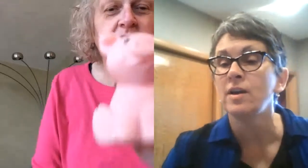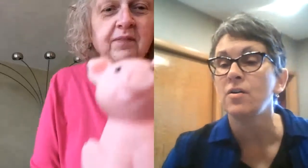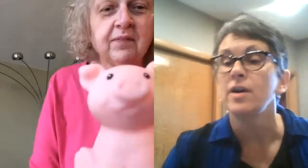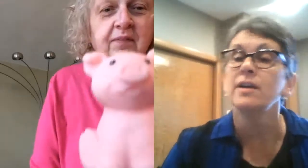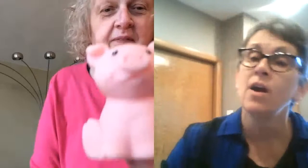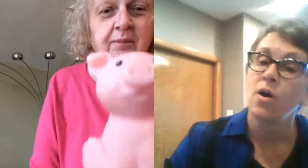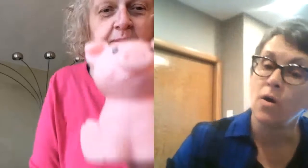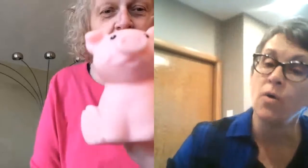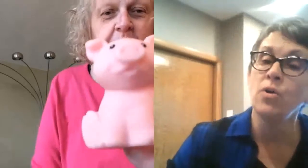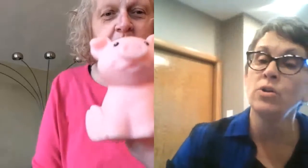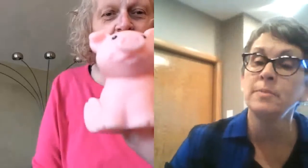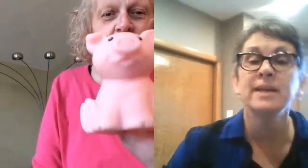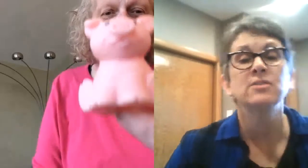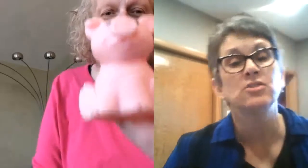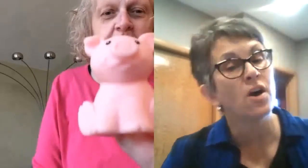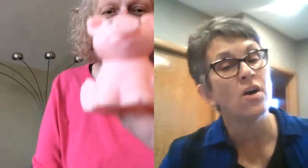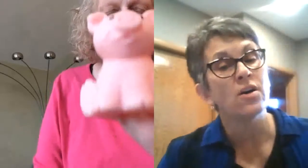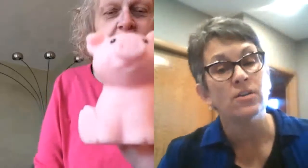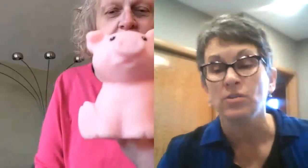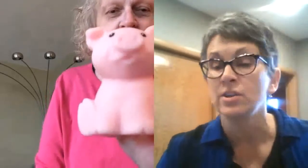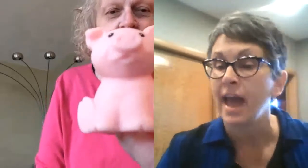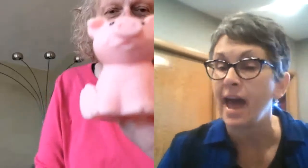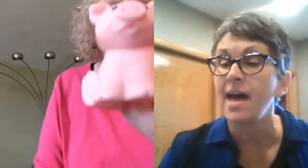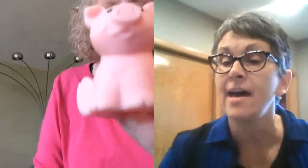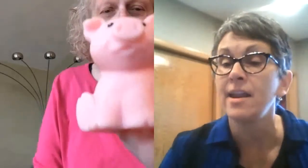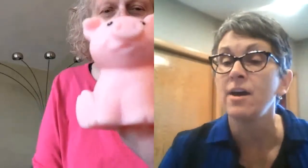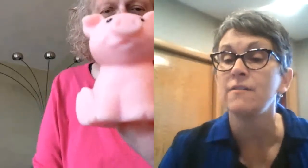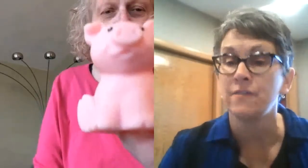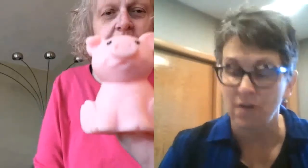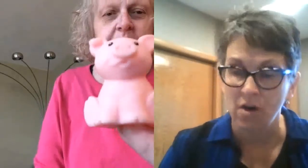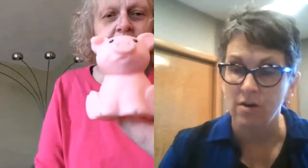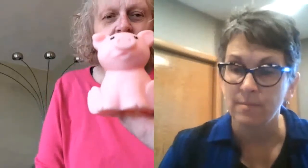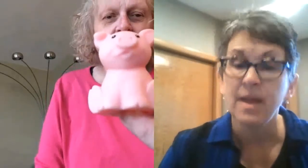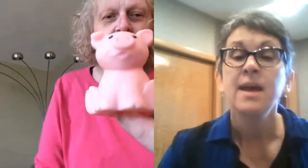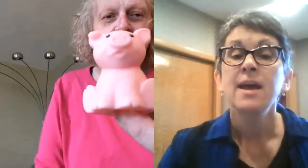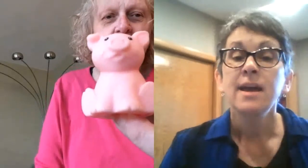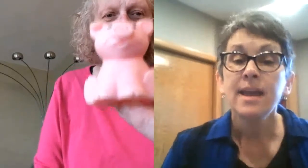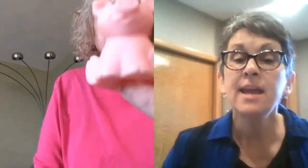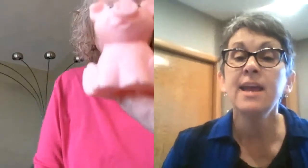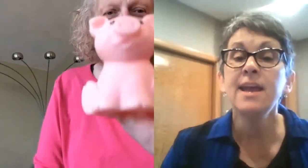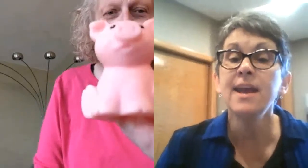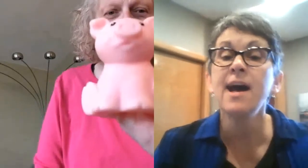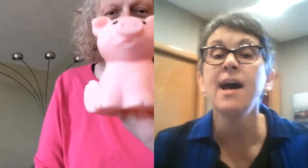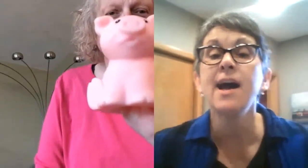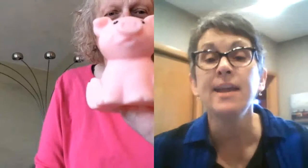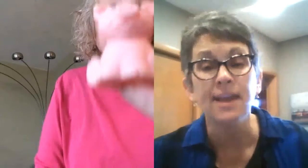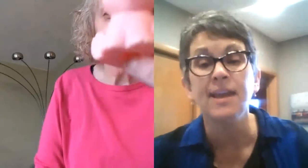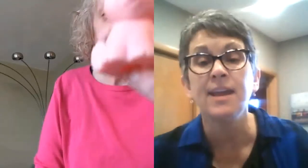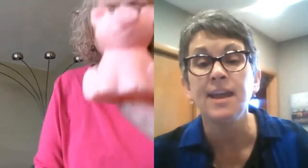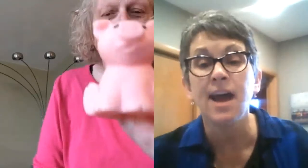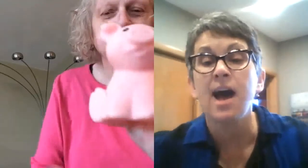an oink, oink. Old MacDonald had a farm,